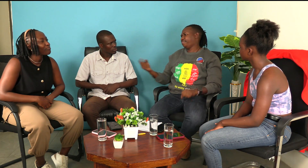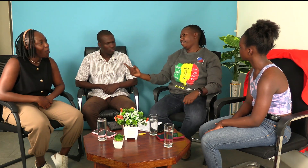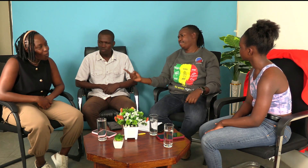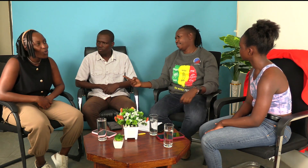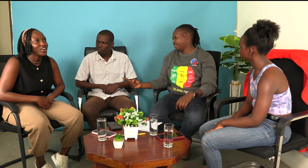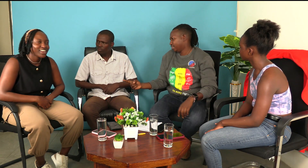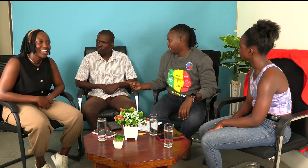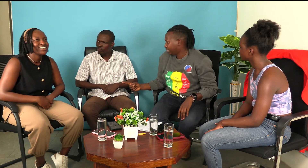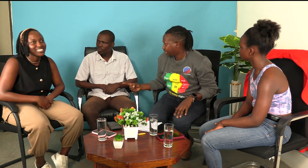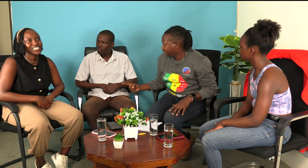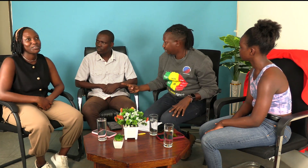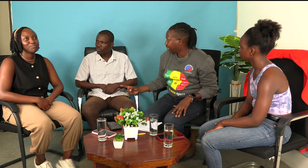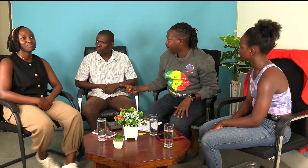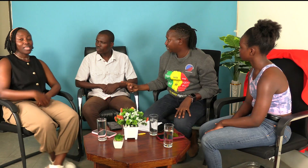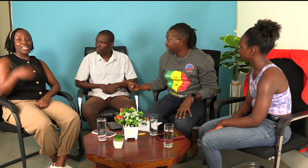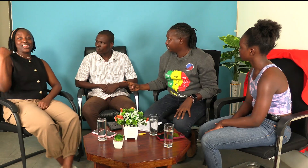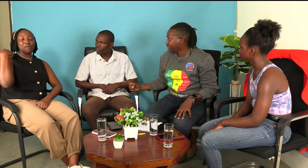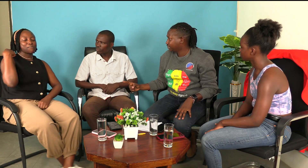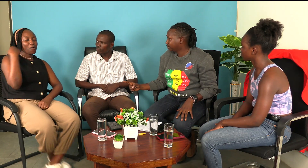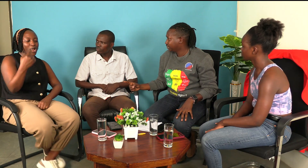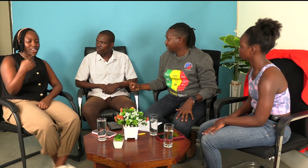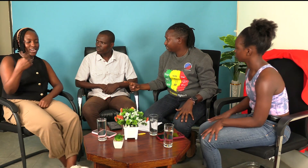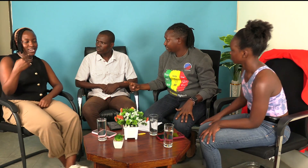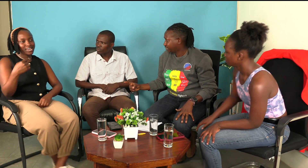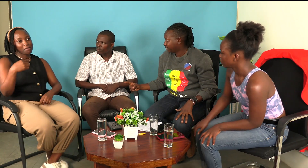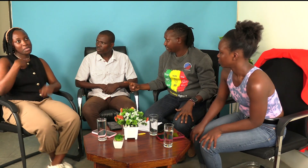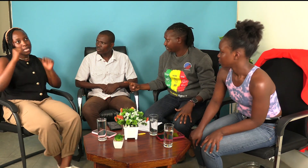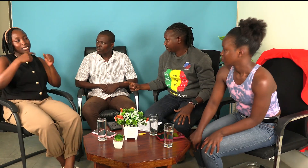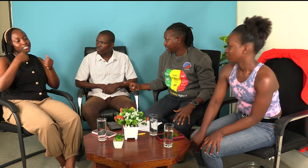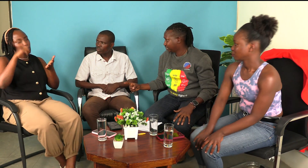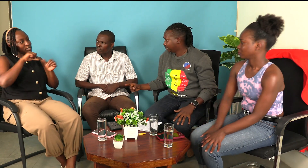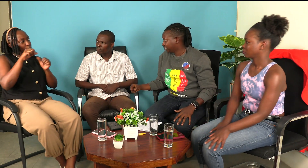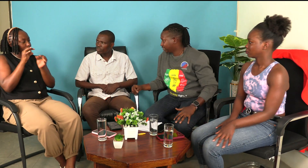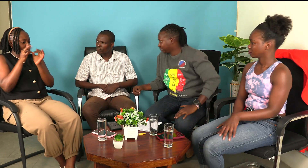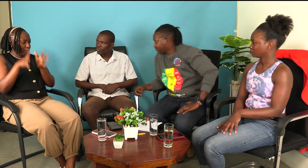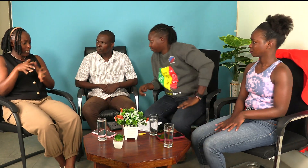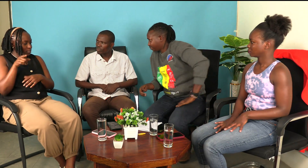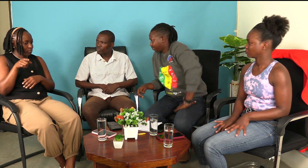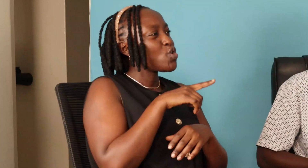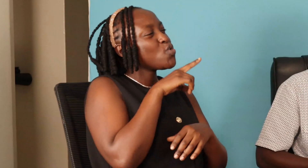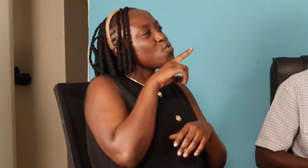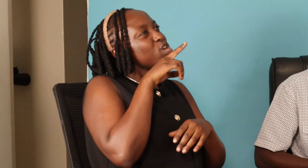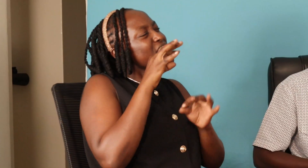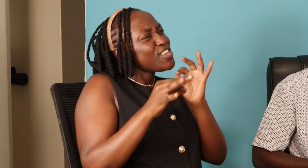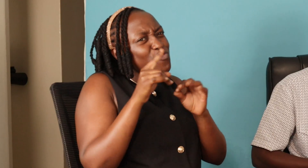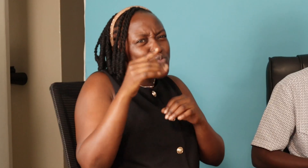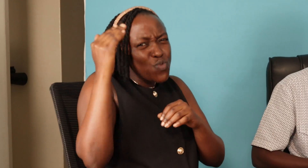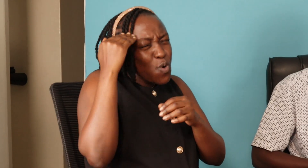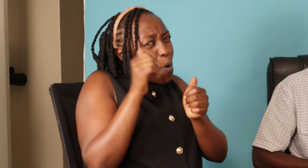interpreters, okay, mental health, how do you chip it? Okay, number one, maybe what I can say about